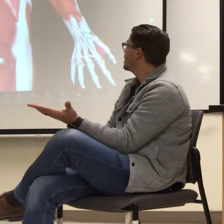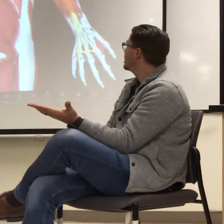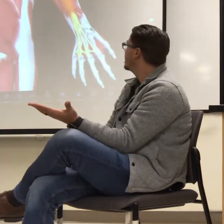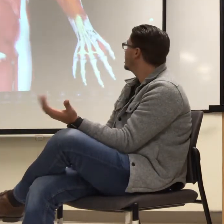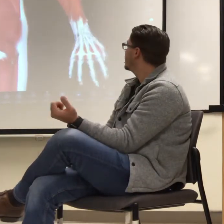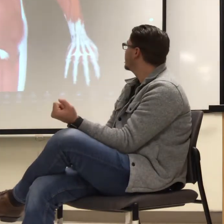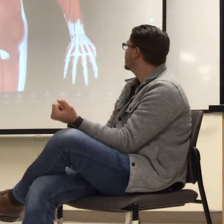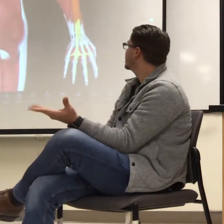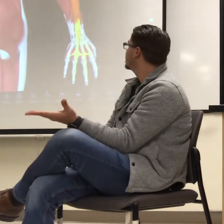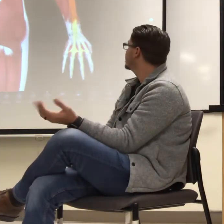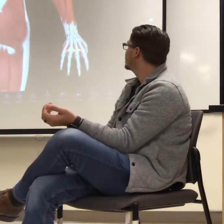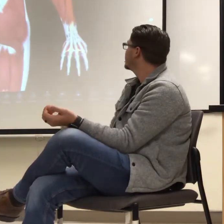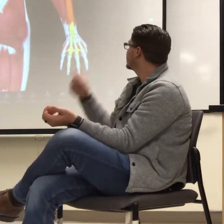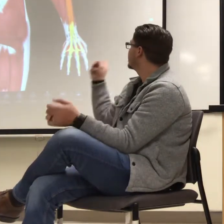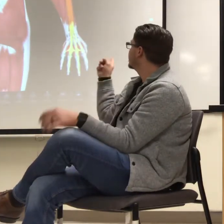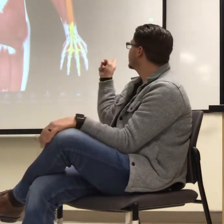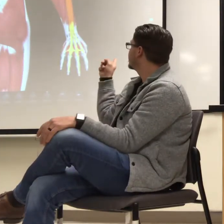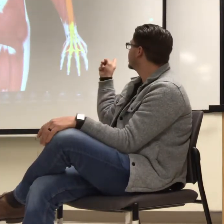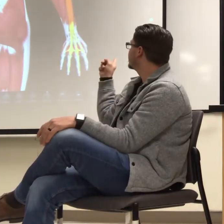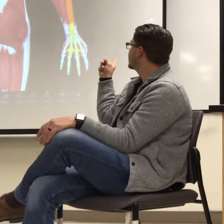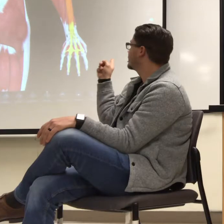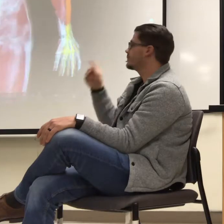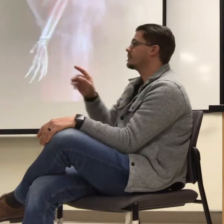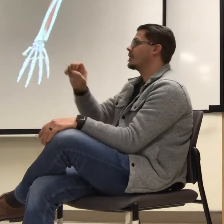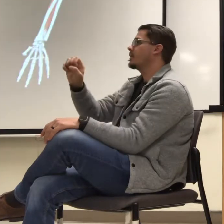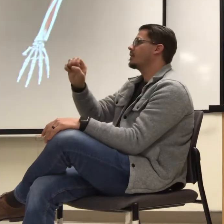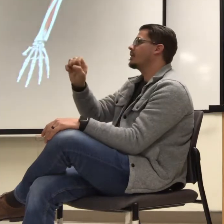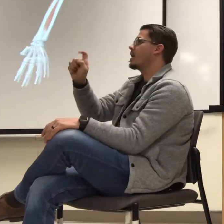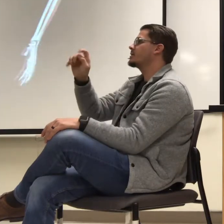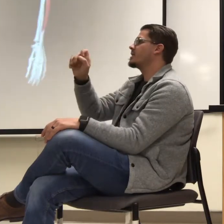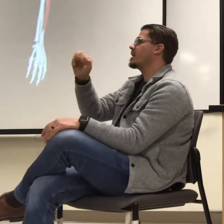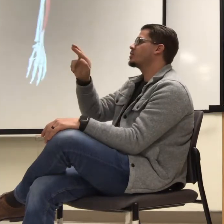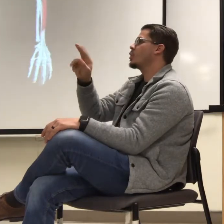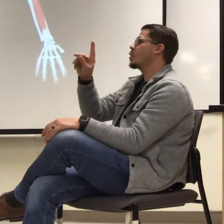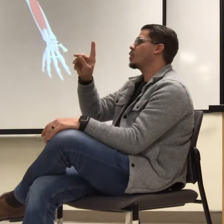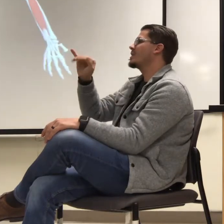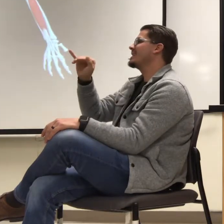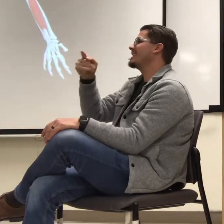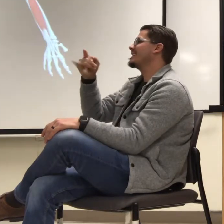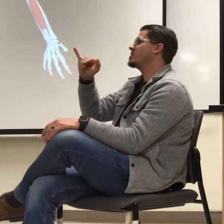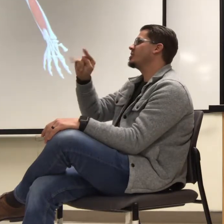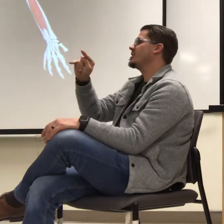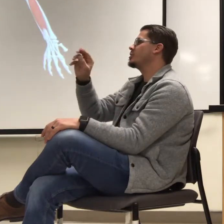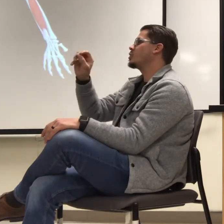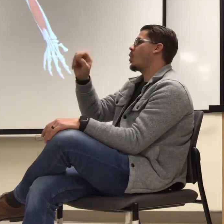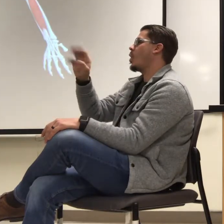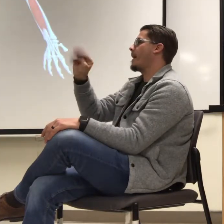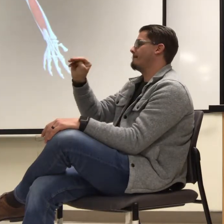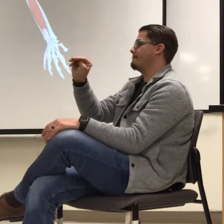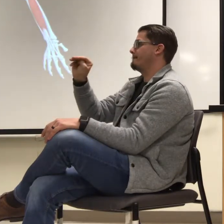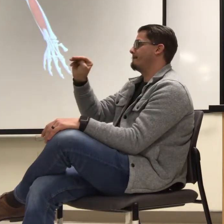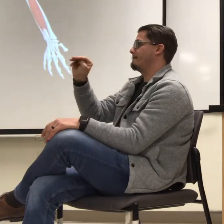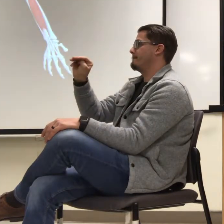Let's draw this one out. It's the extensor digitorum. This is what it looks like on the app.